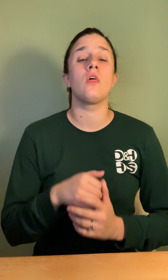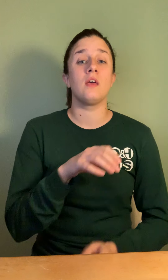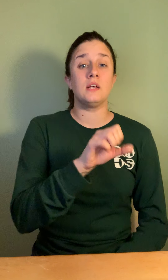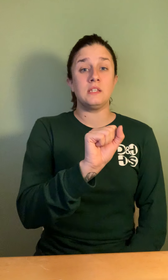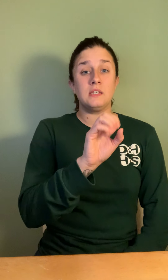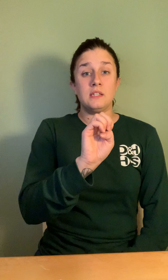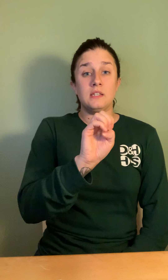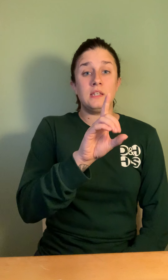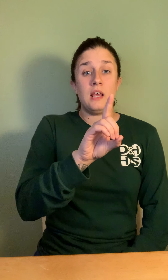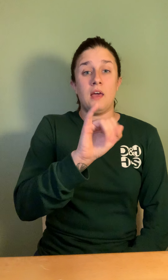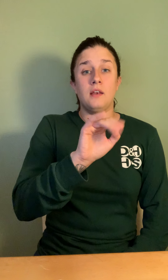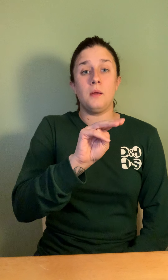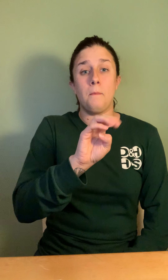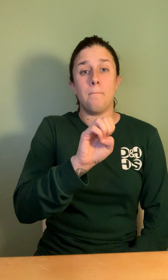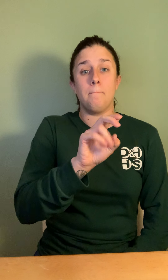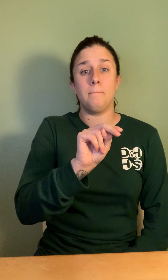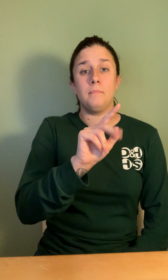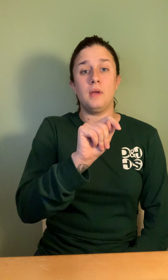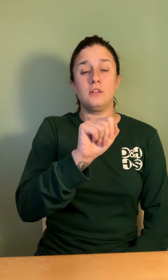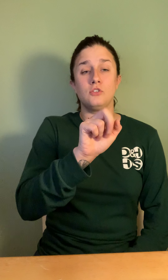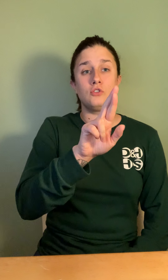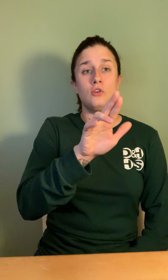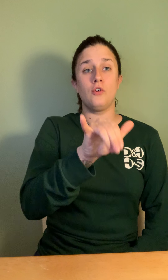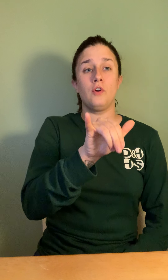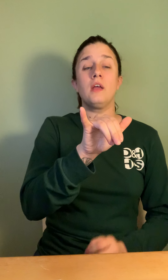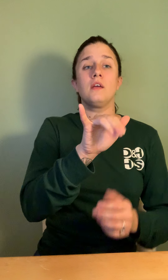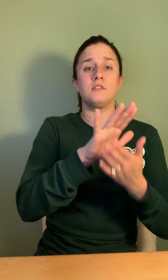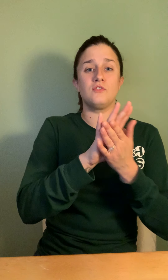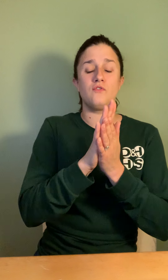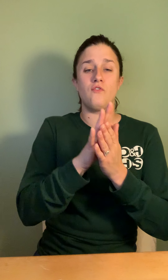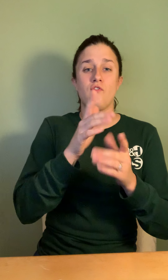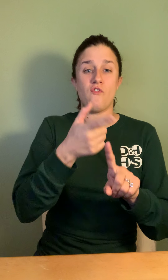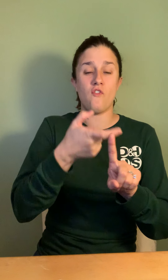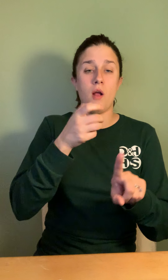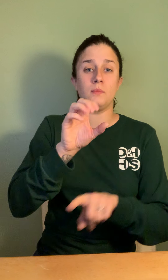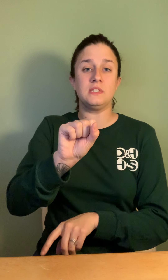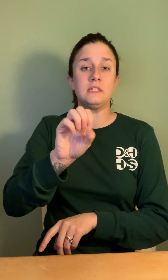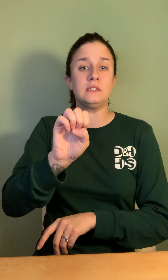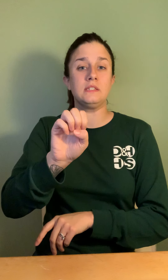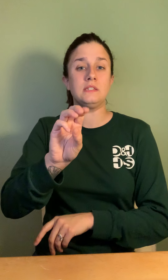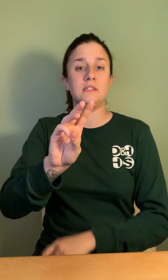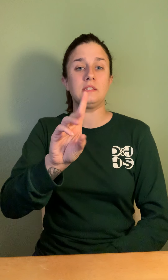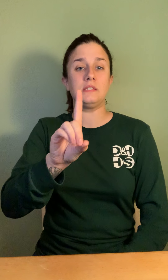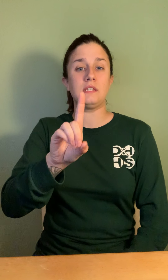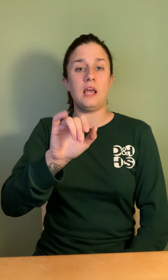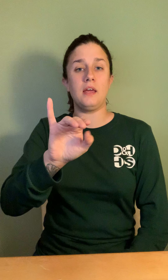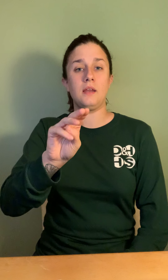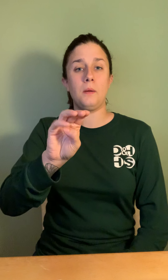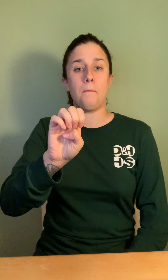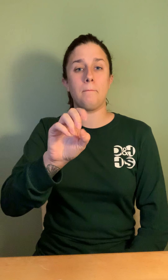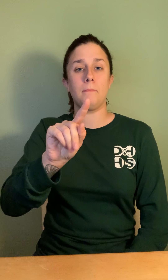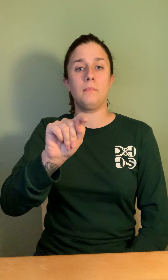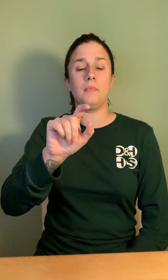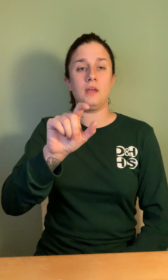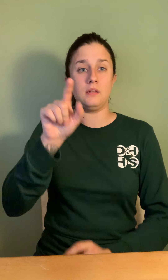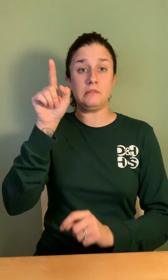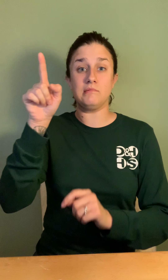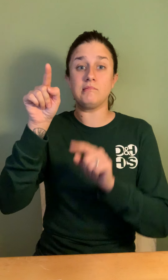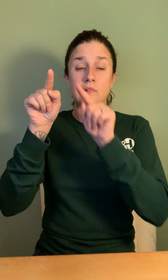from sediments that have been deposited and buried and pressure causing them to